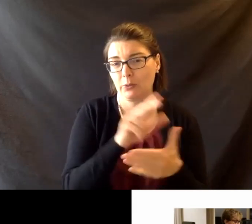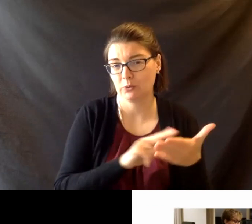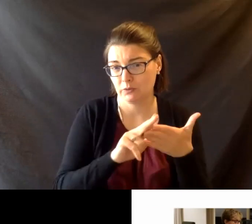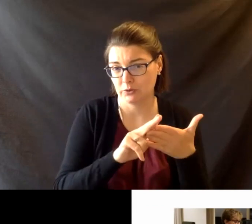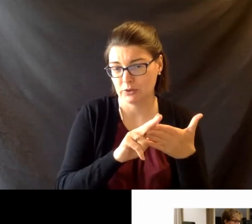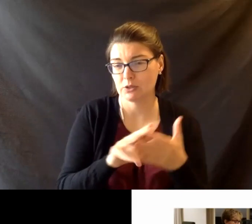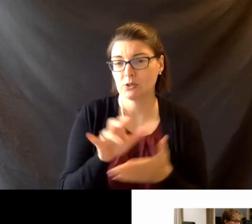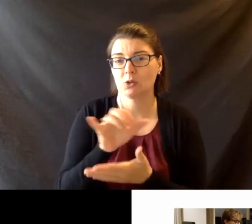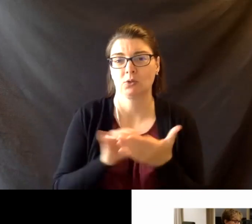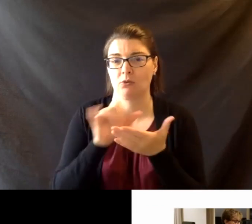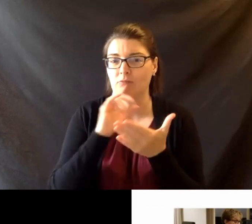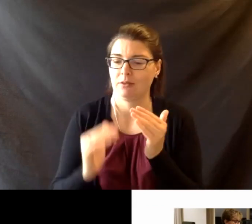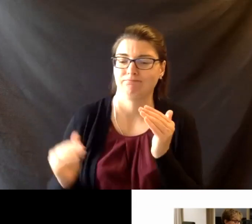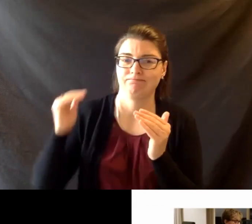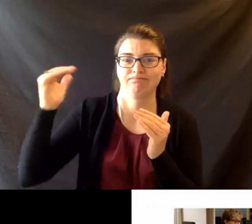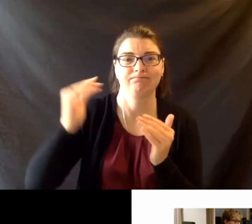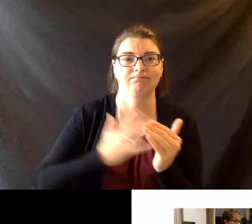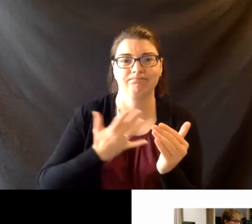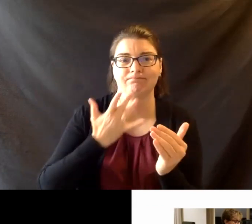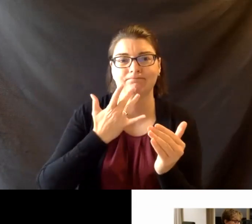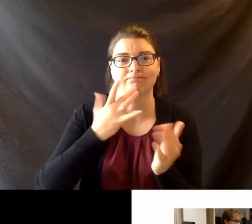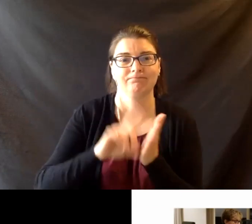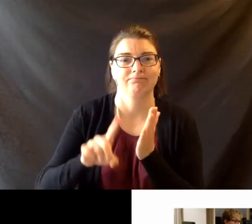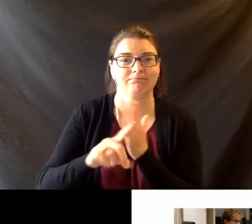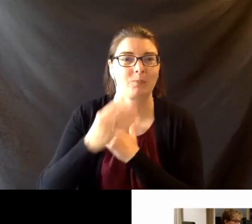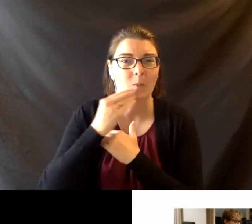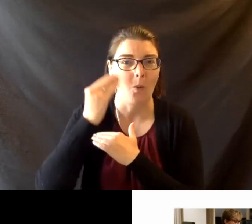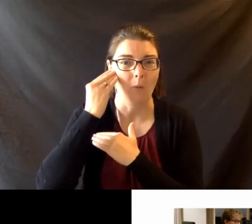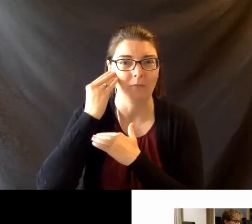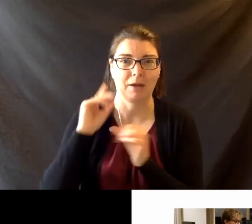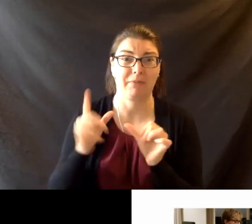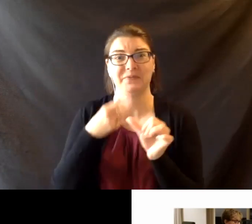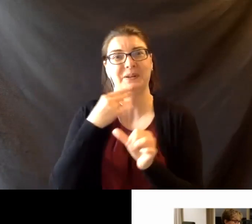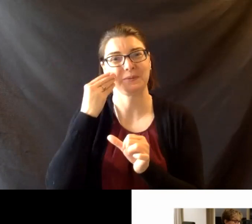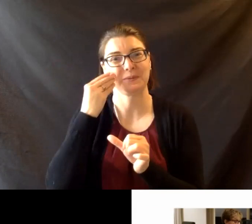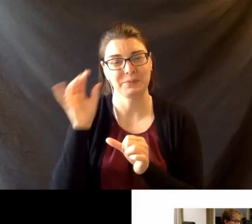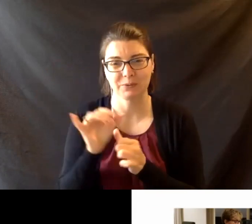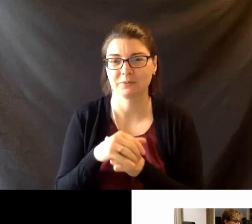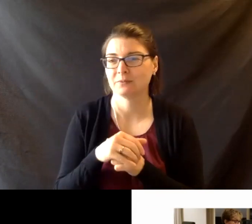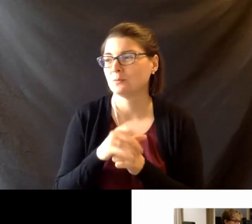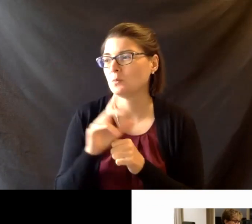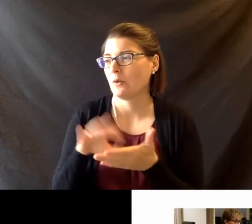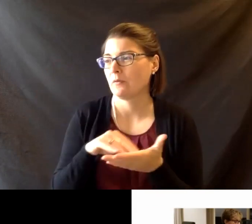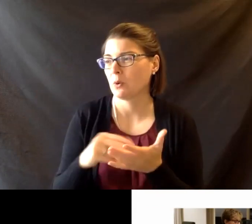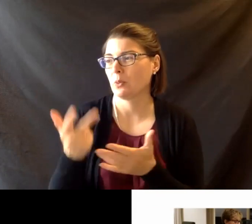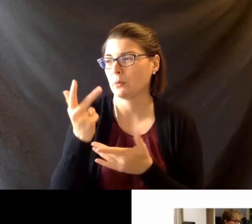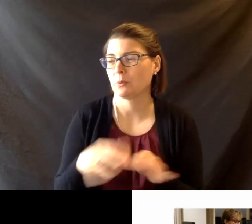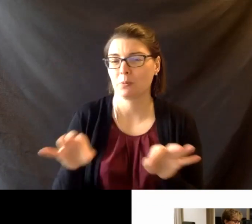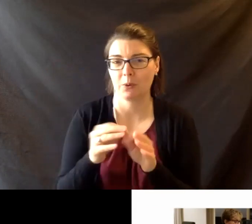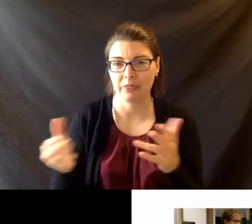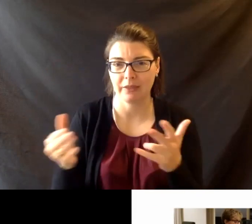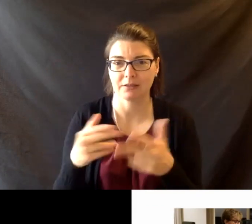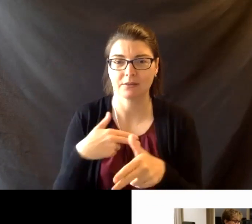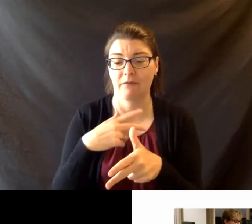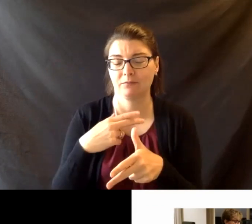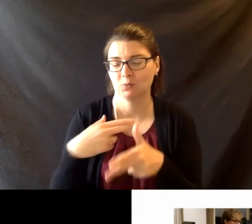York is far and above my favorite research home and personal home, where I've learned three important lessons. So ever so briefly,